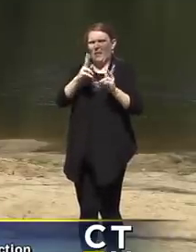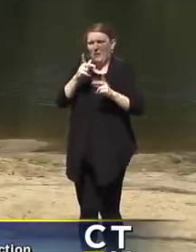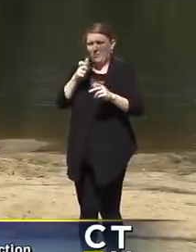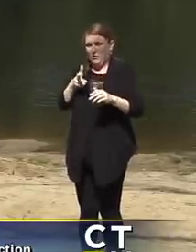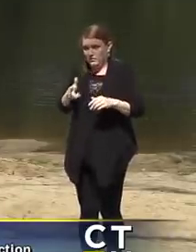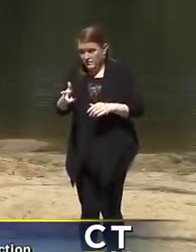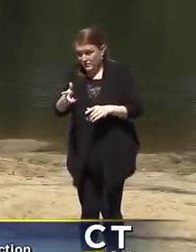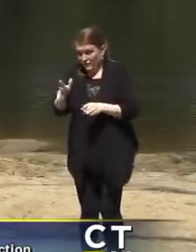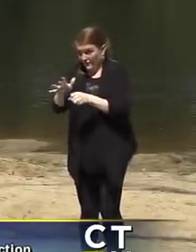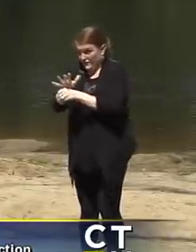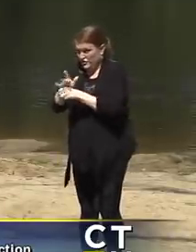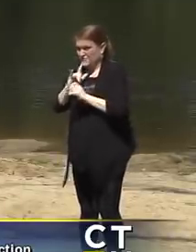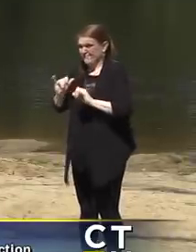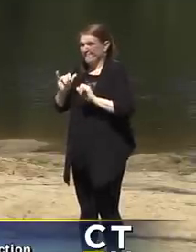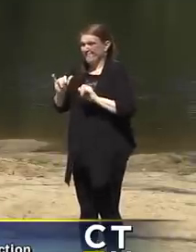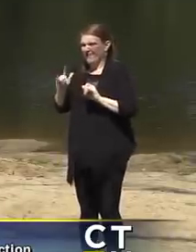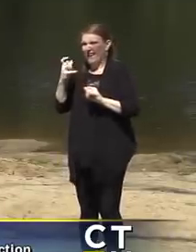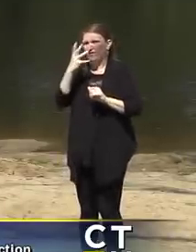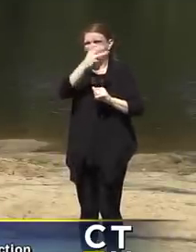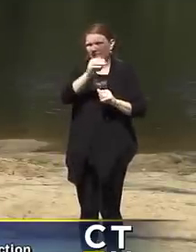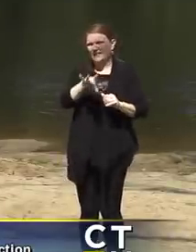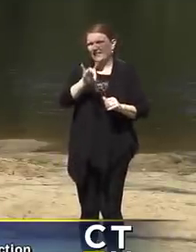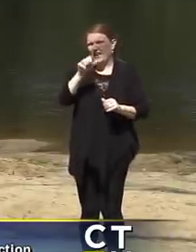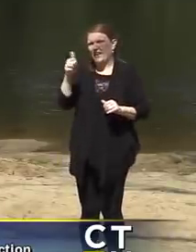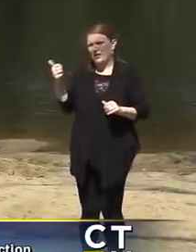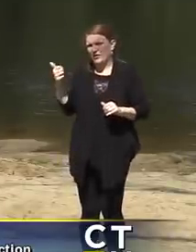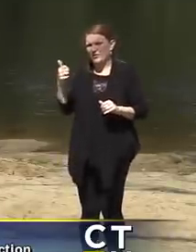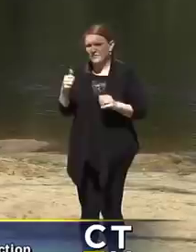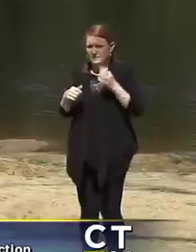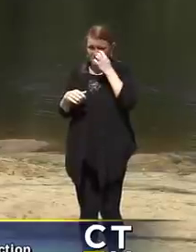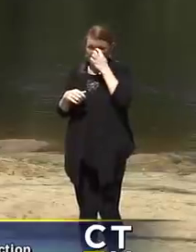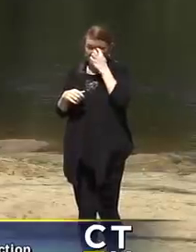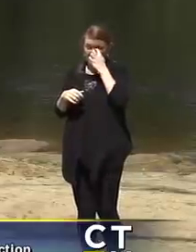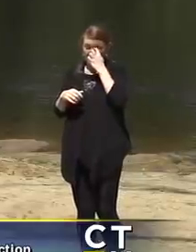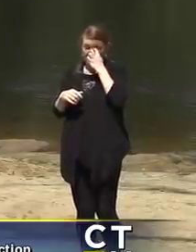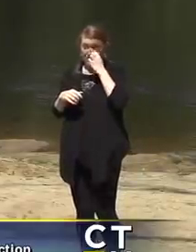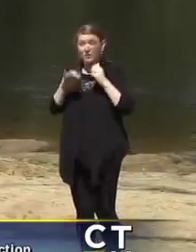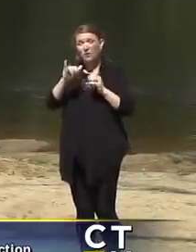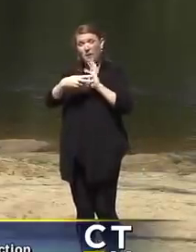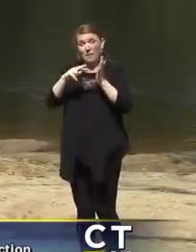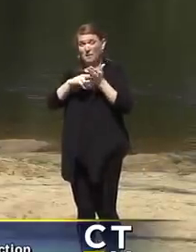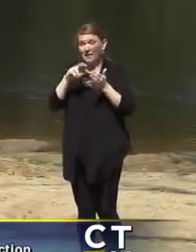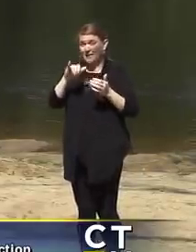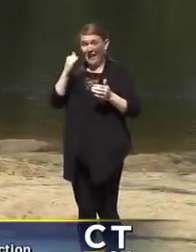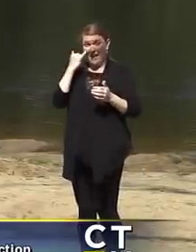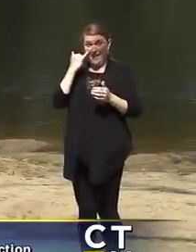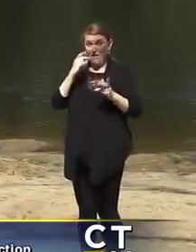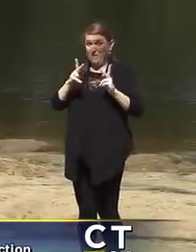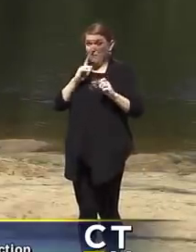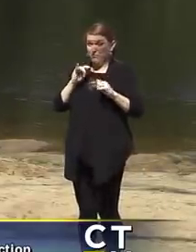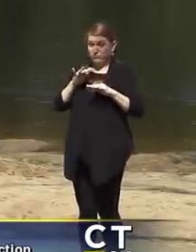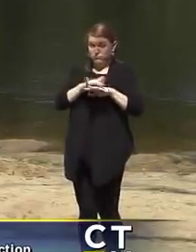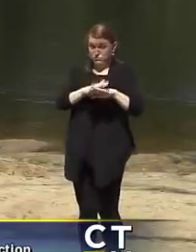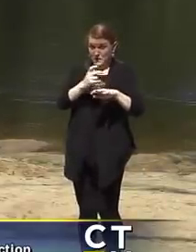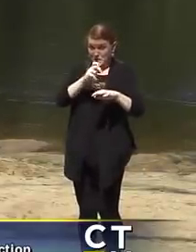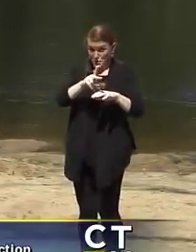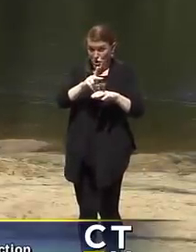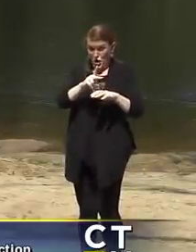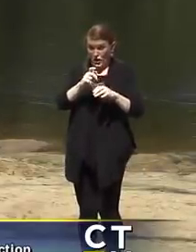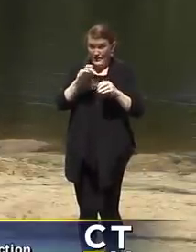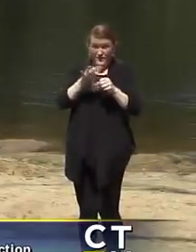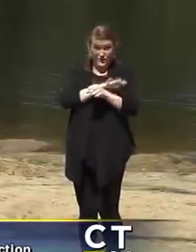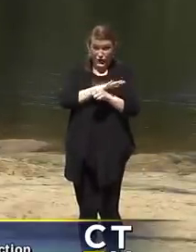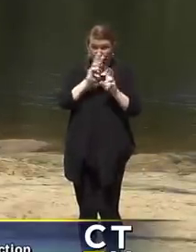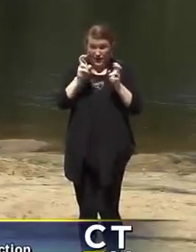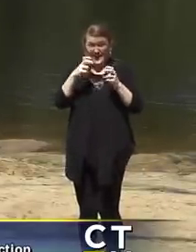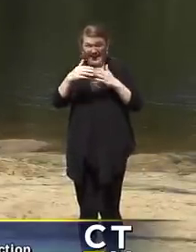of what our normal parking capacity would be. What that means is that parks that reach that capacity are going to be closing for the day.